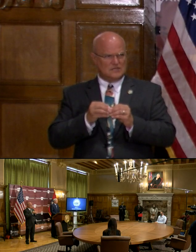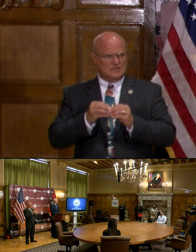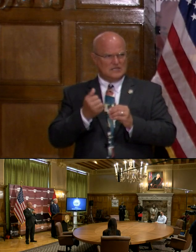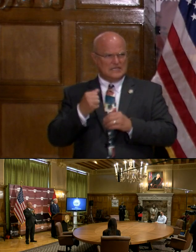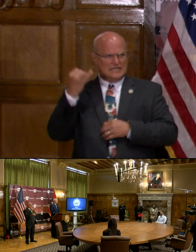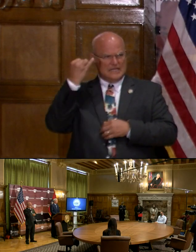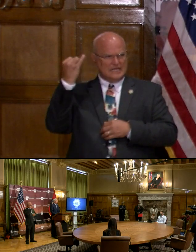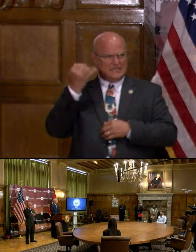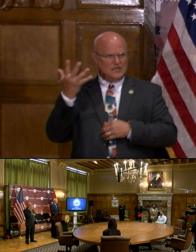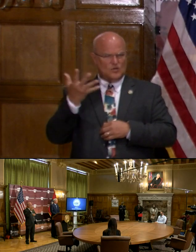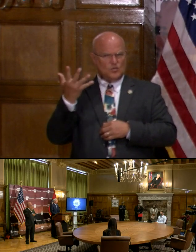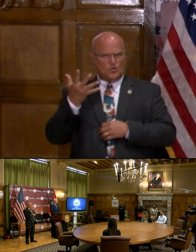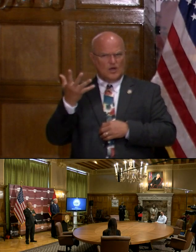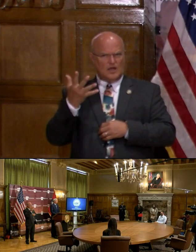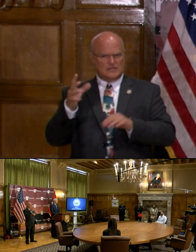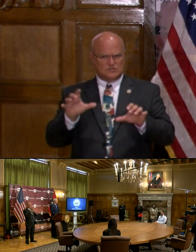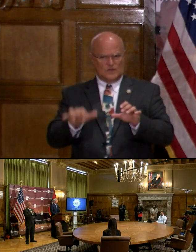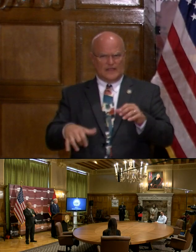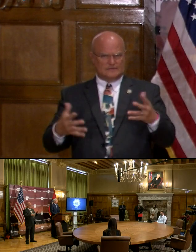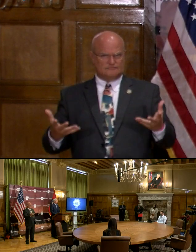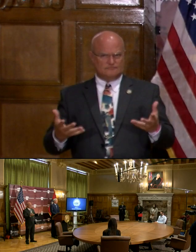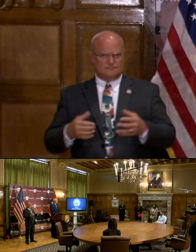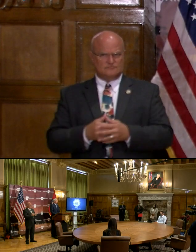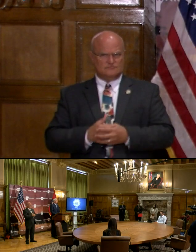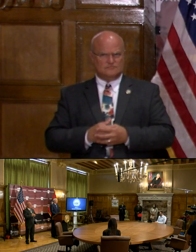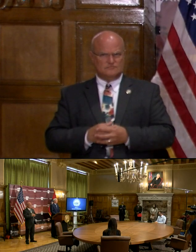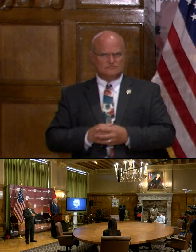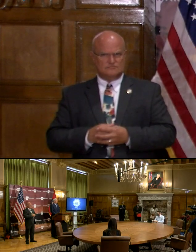any idea what's driving that?